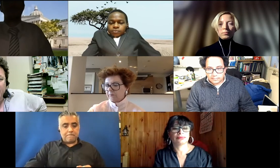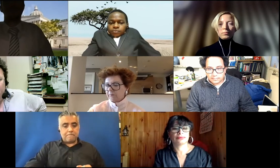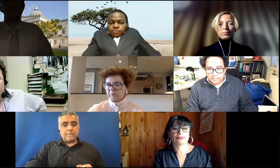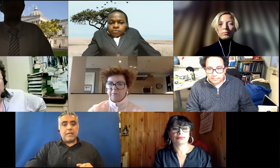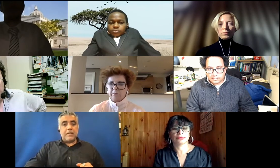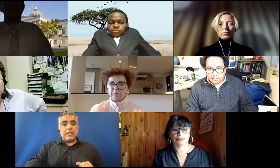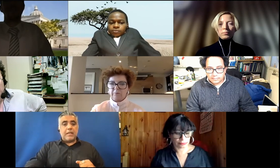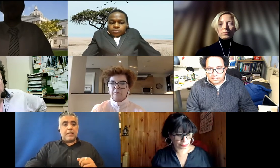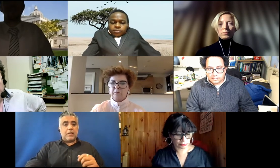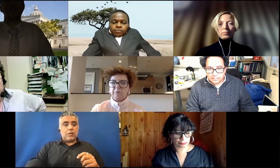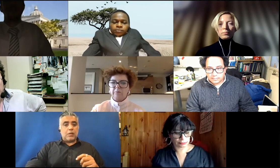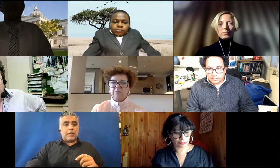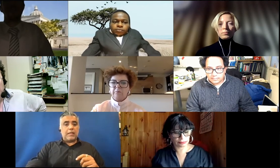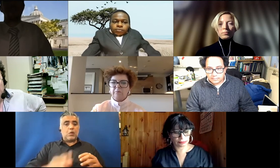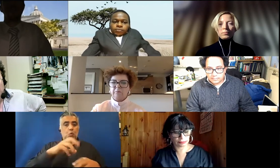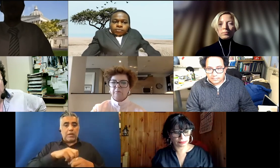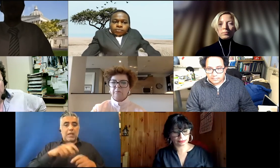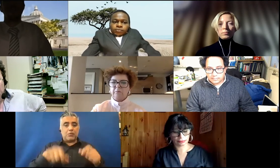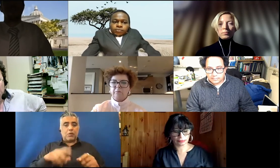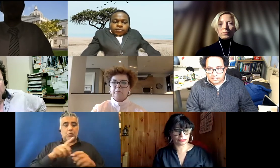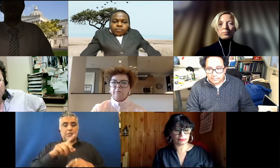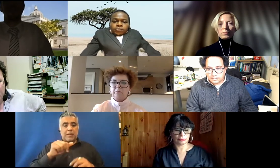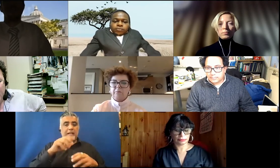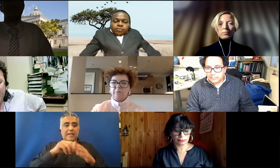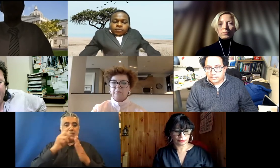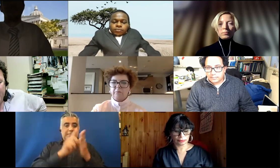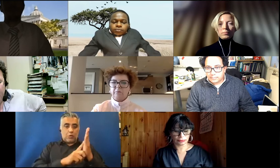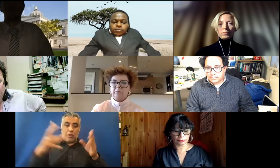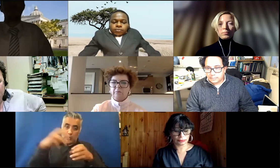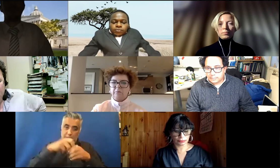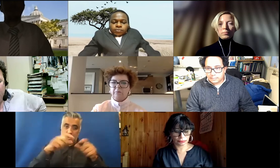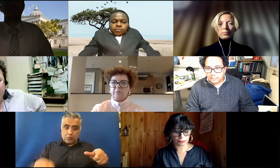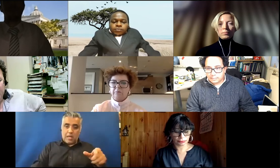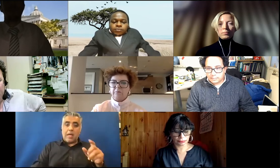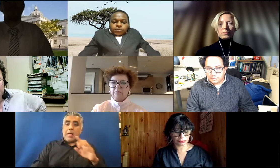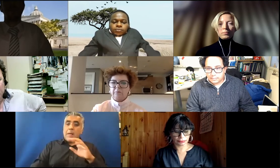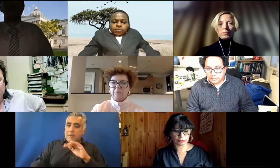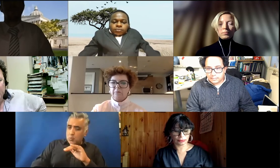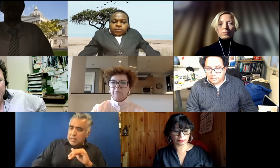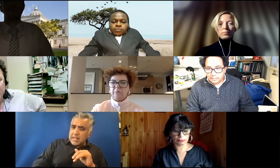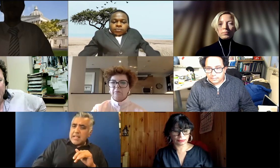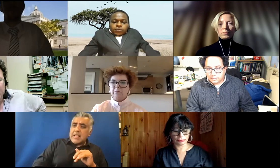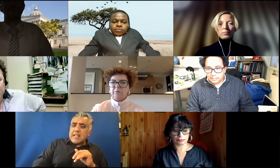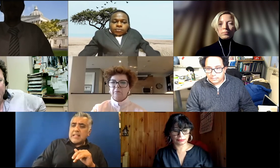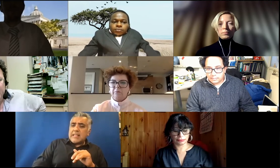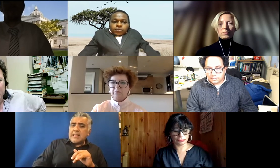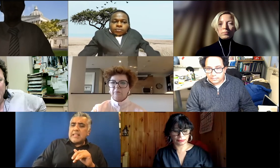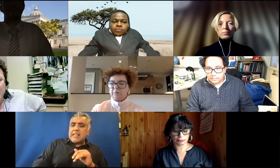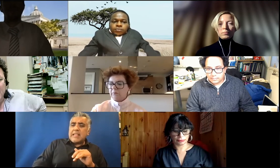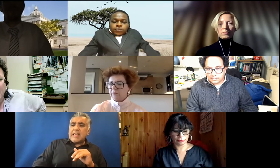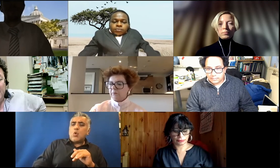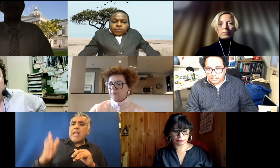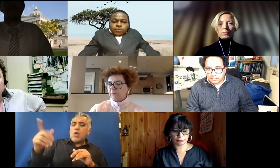include the person with disabilities in the design process, ask them what they need, because they need the best.